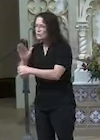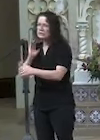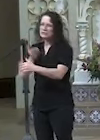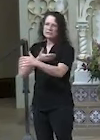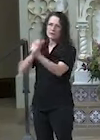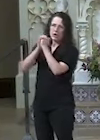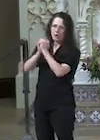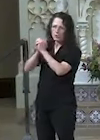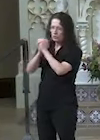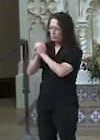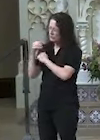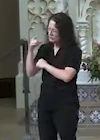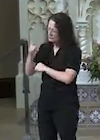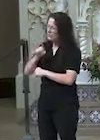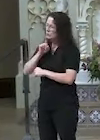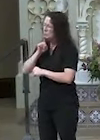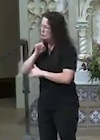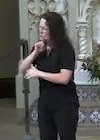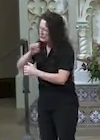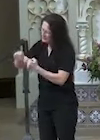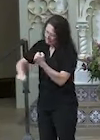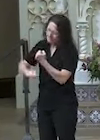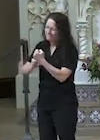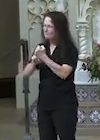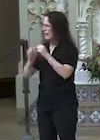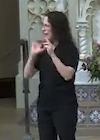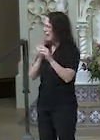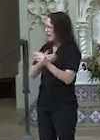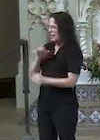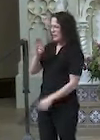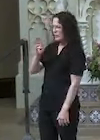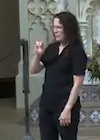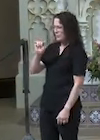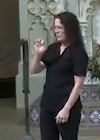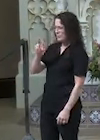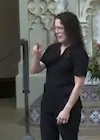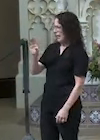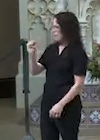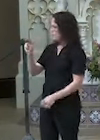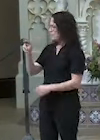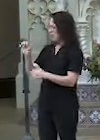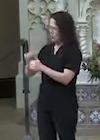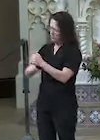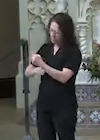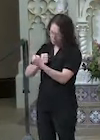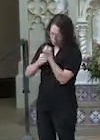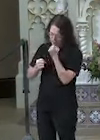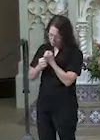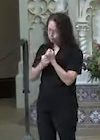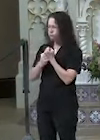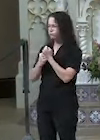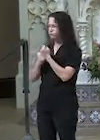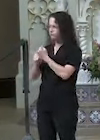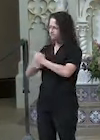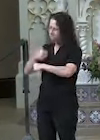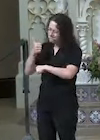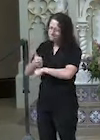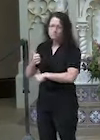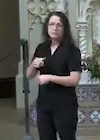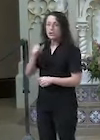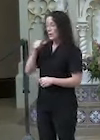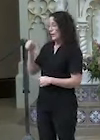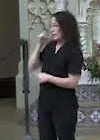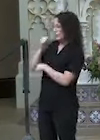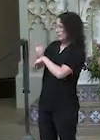really, the backbone for us. We celebrated that. 10 o'clock was the service